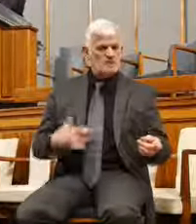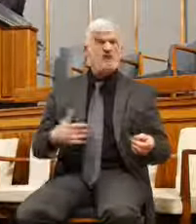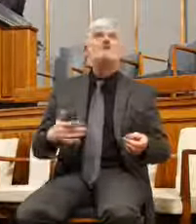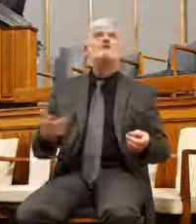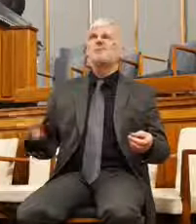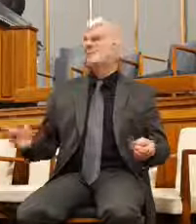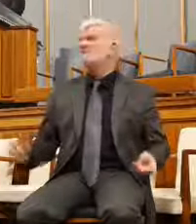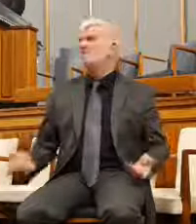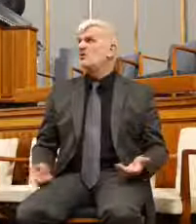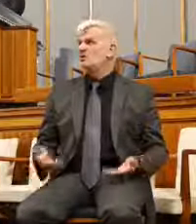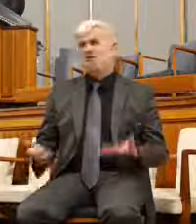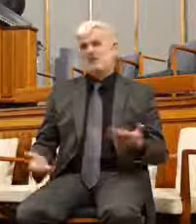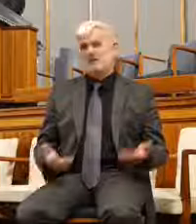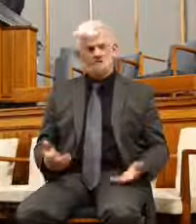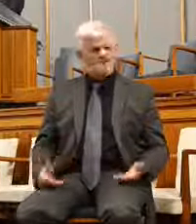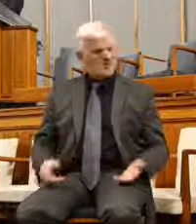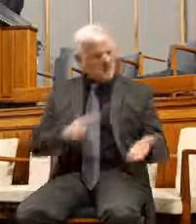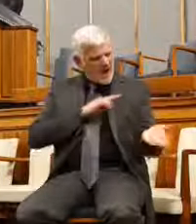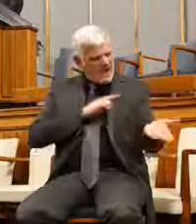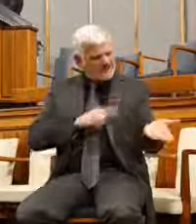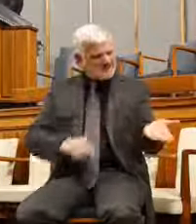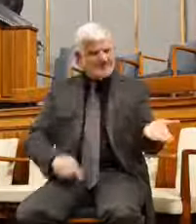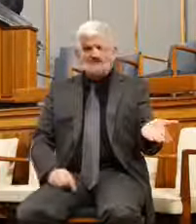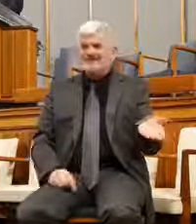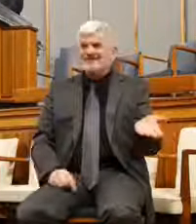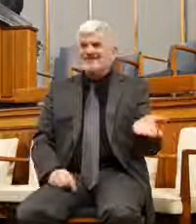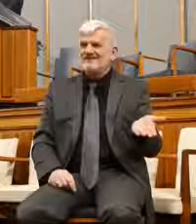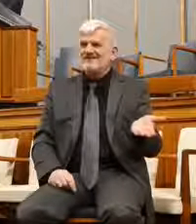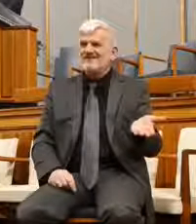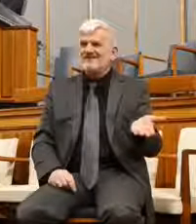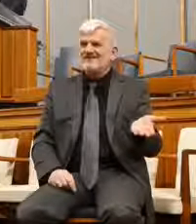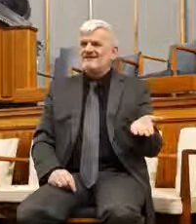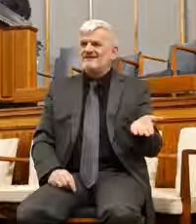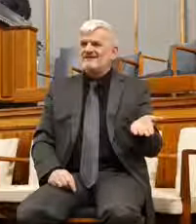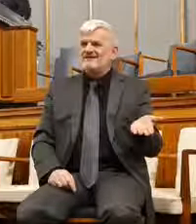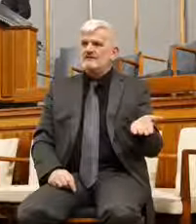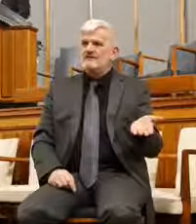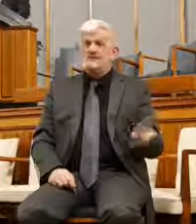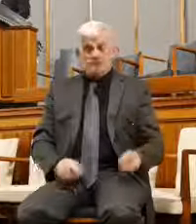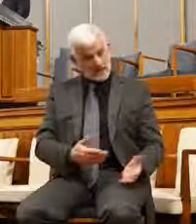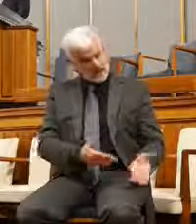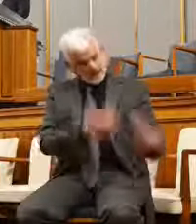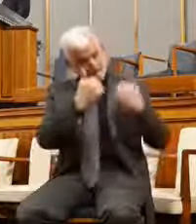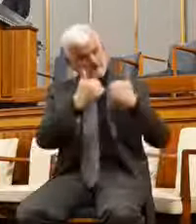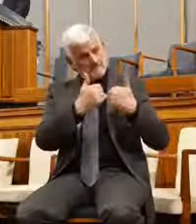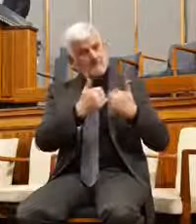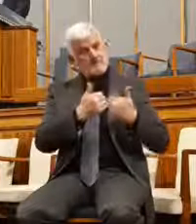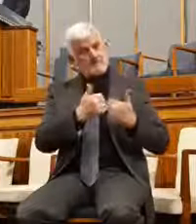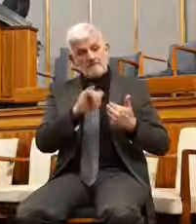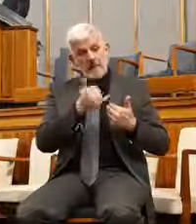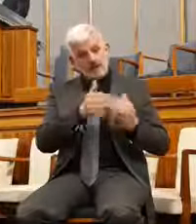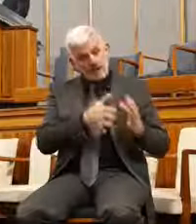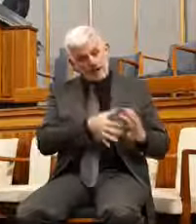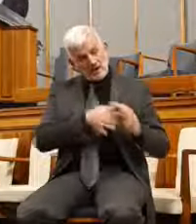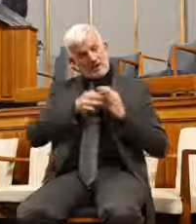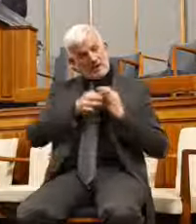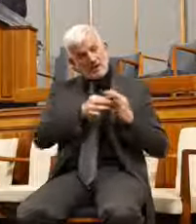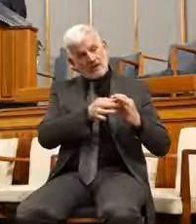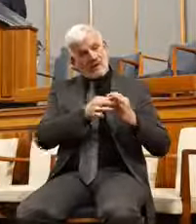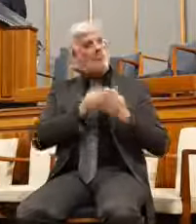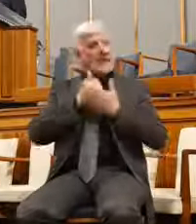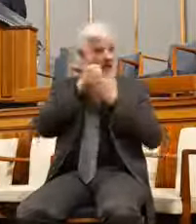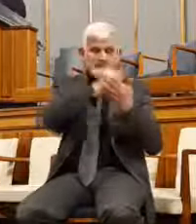go through with that? If you were related to me, if you were reconciled with me, says the Lord, I would